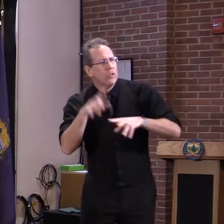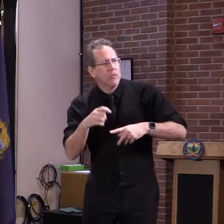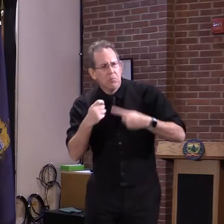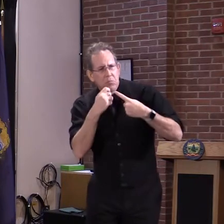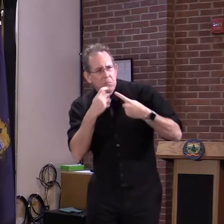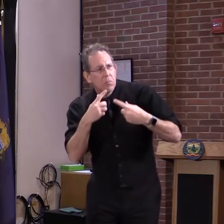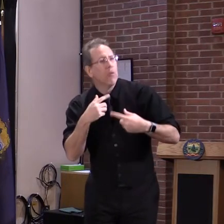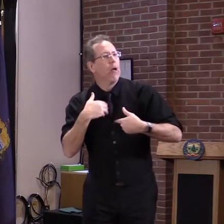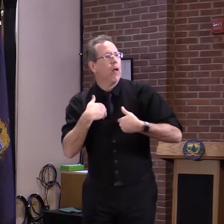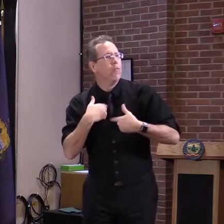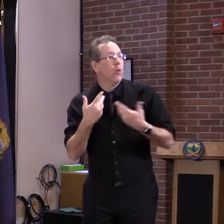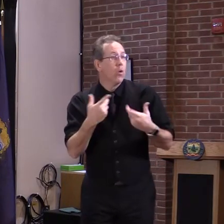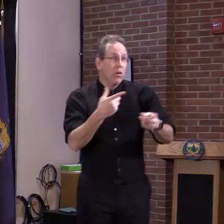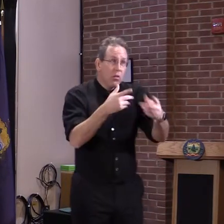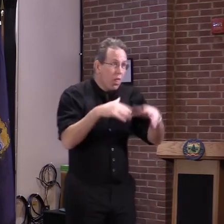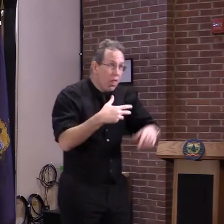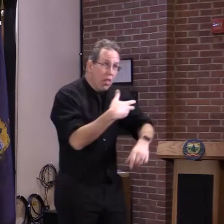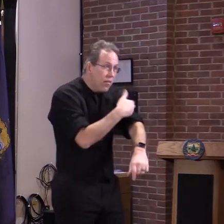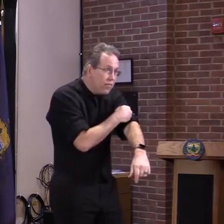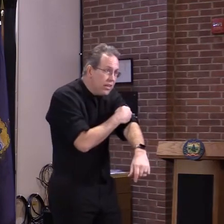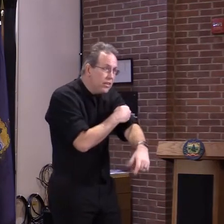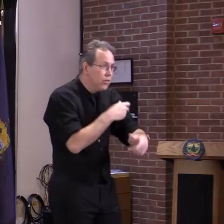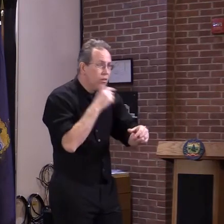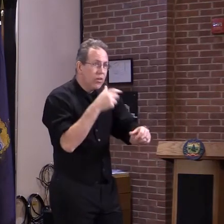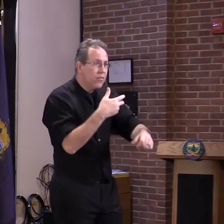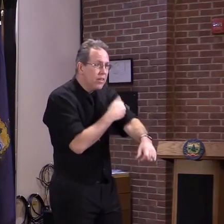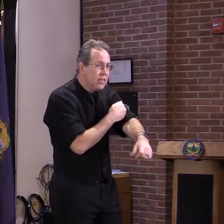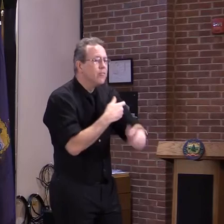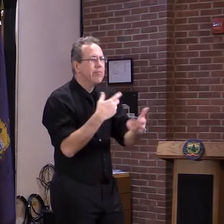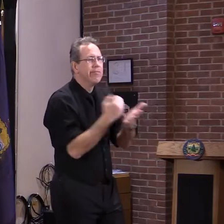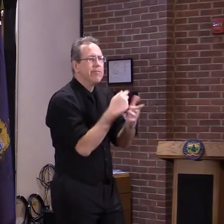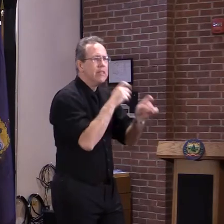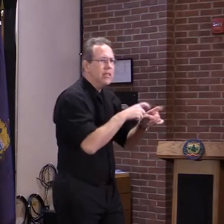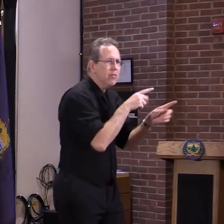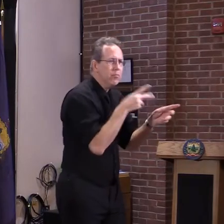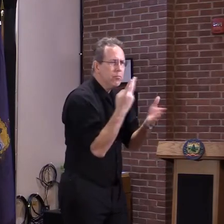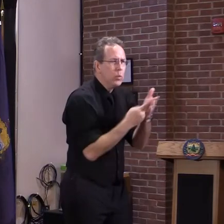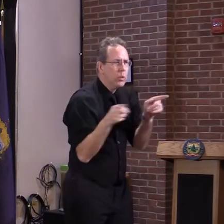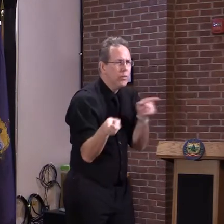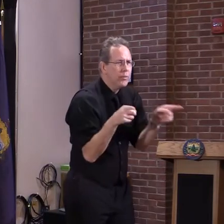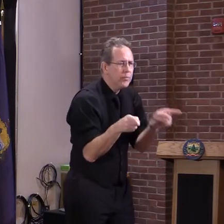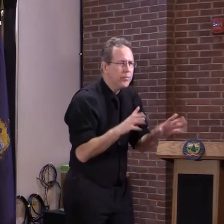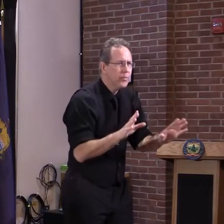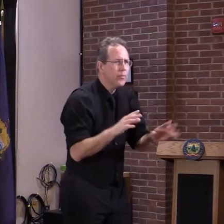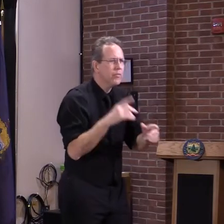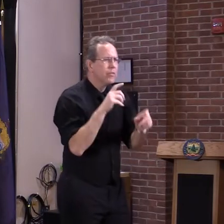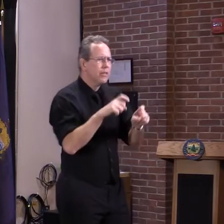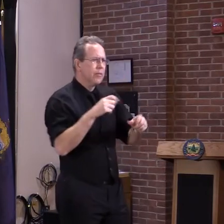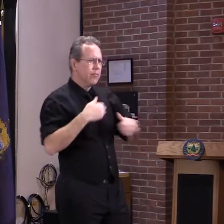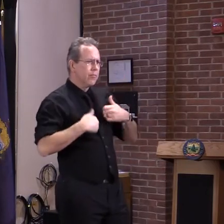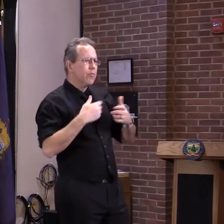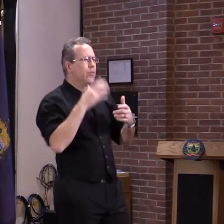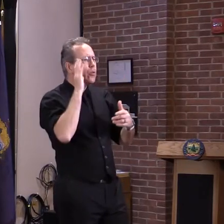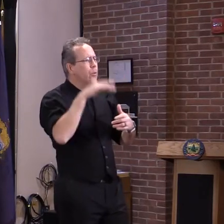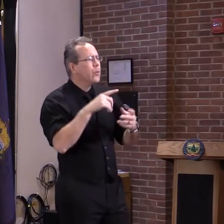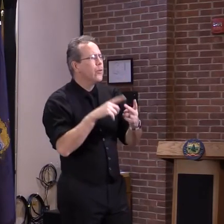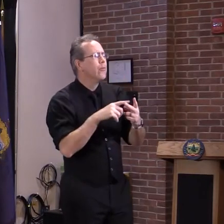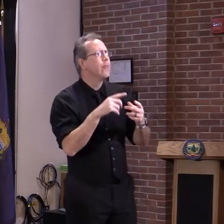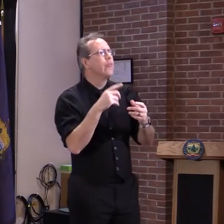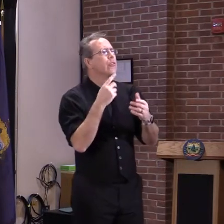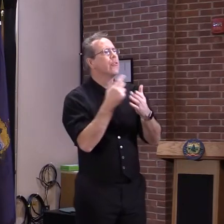your test is negative, we advocate that you do the second test in the kit within 24 to 48